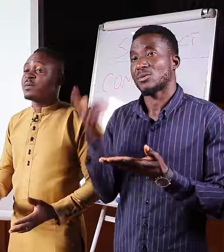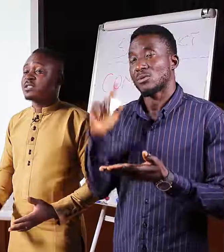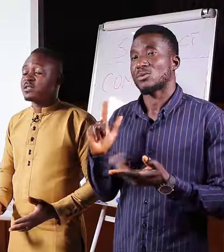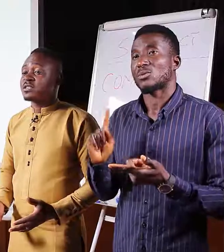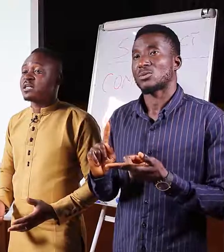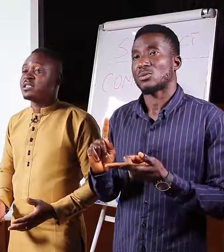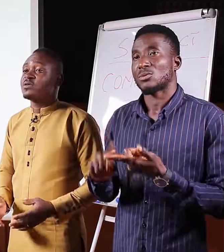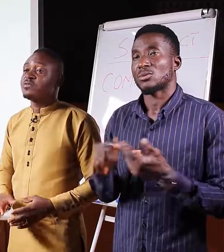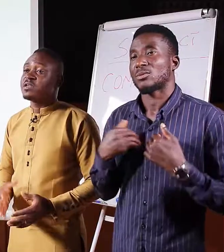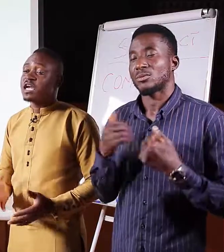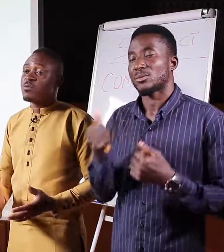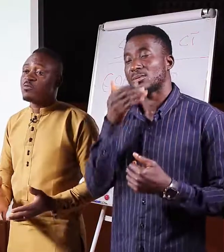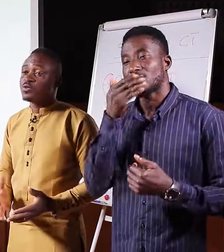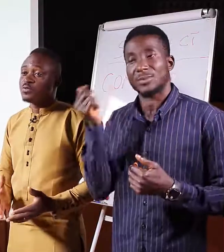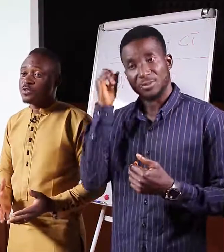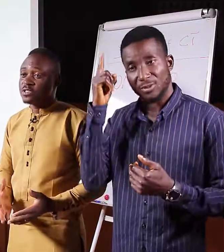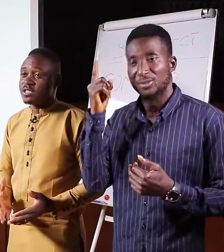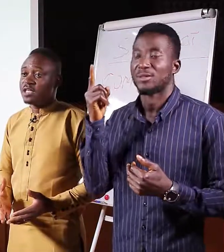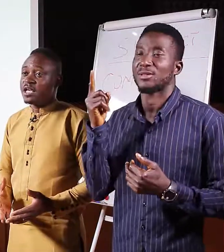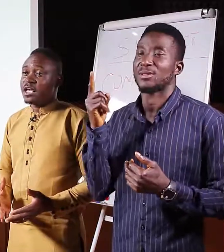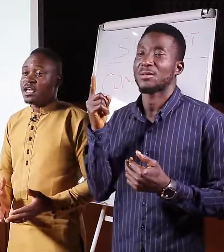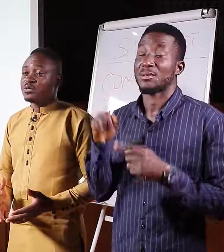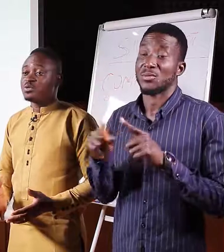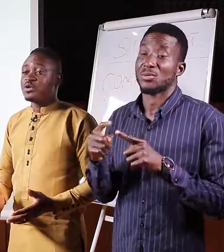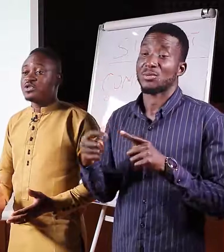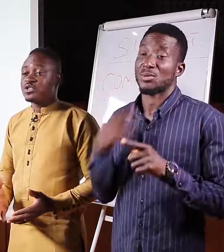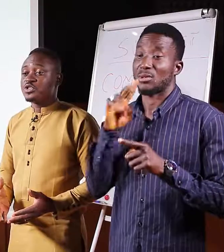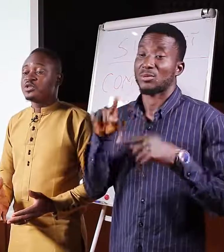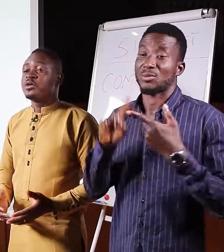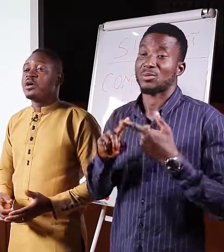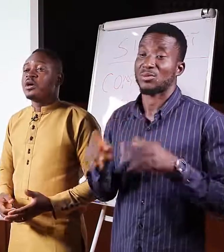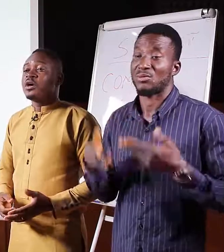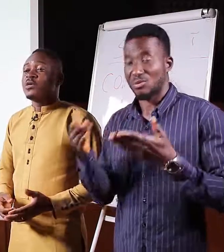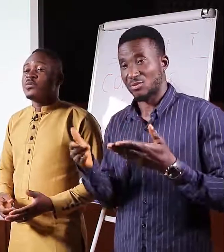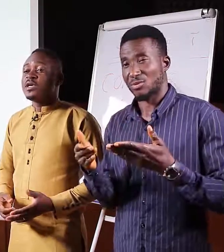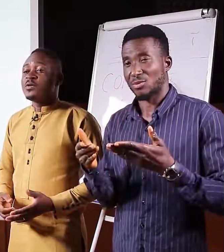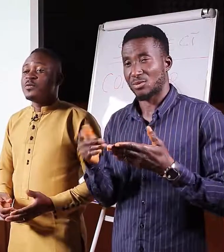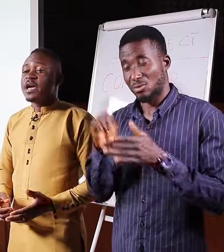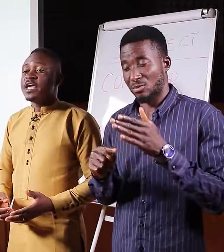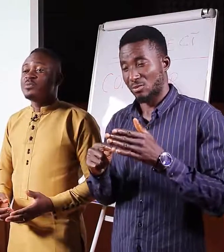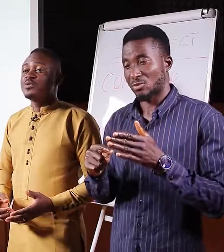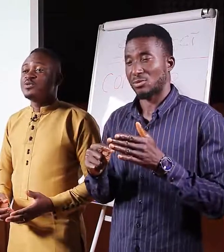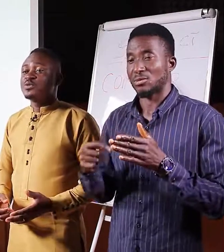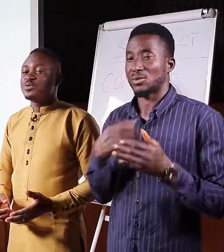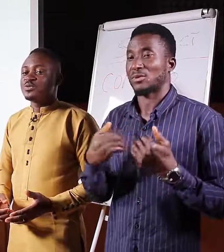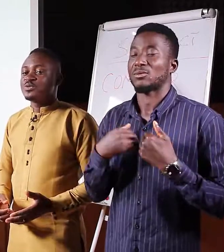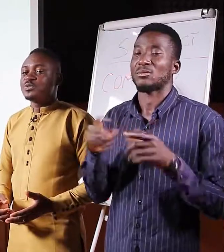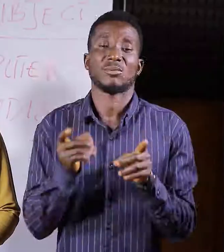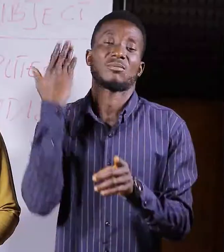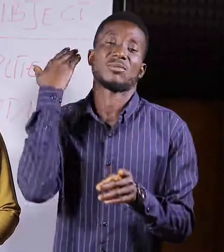have a better understanding, I'll give a recap of what we've done and would continue. We were able